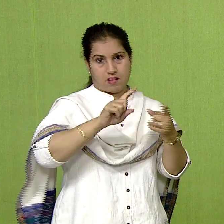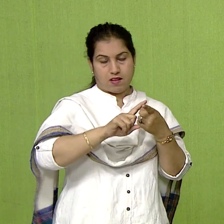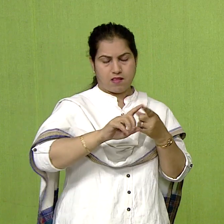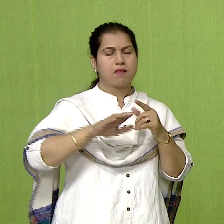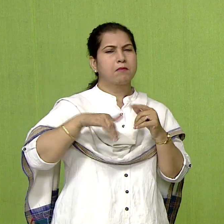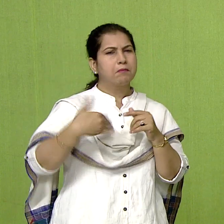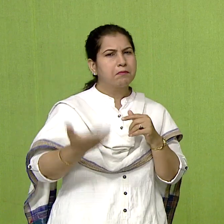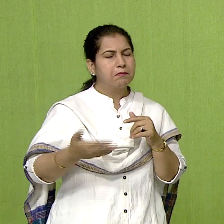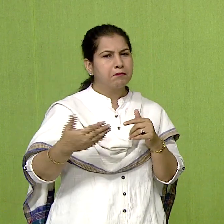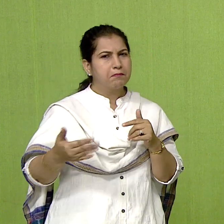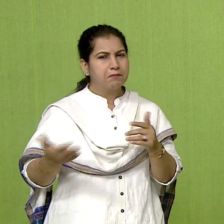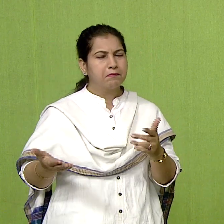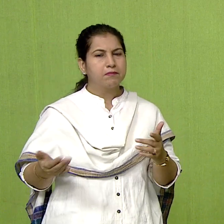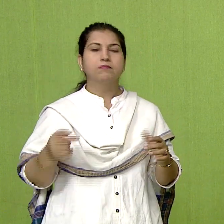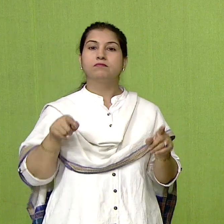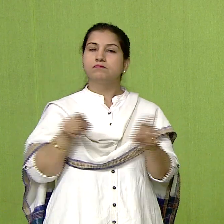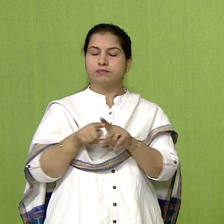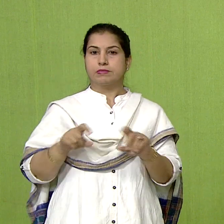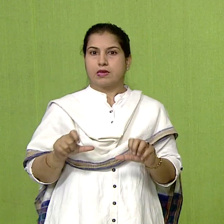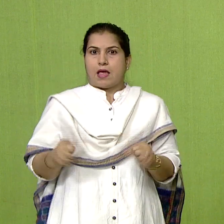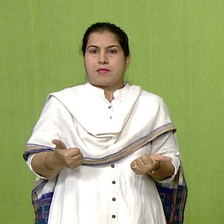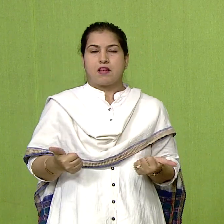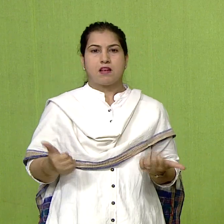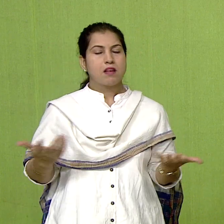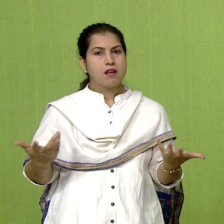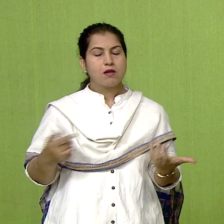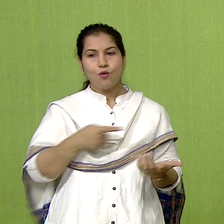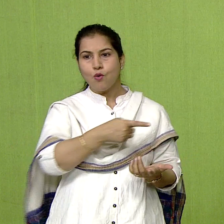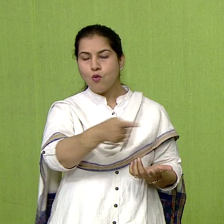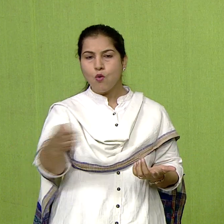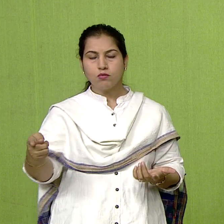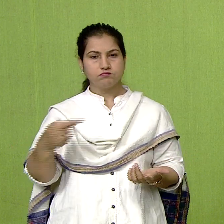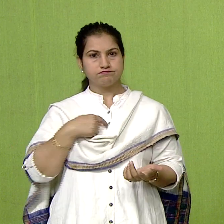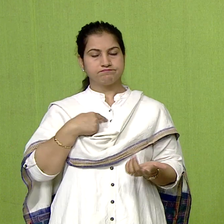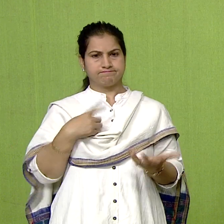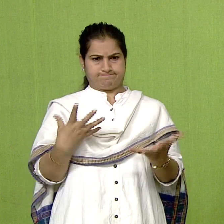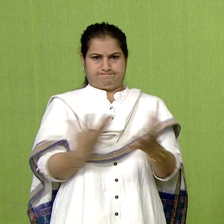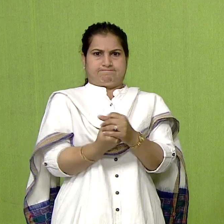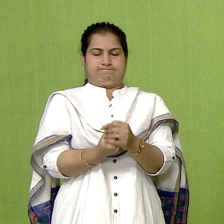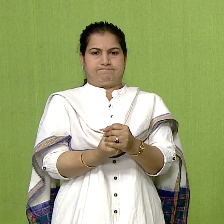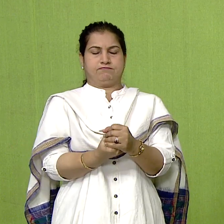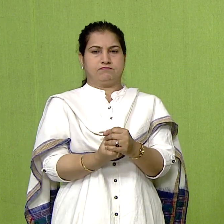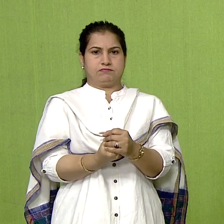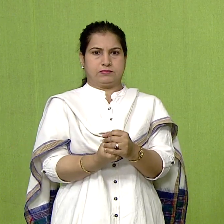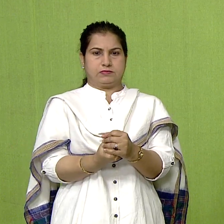However, it was able to create a feeling of unity and love for